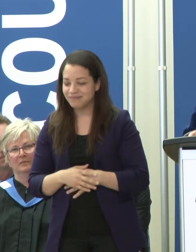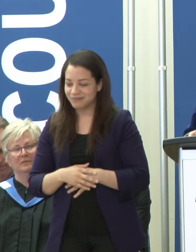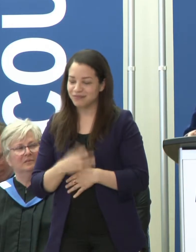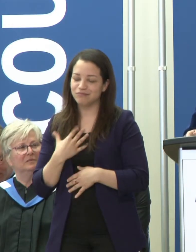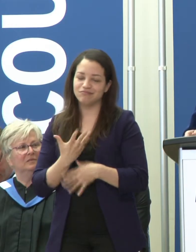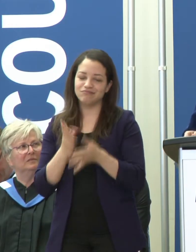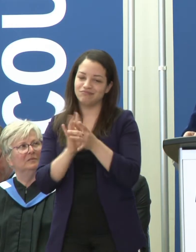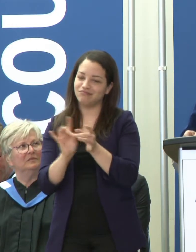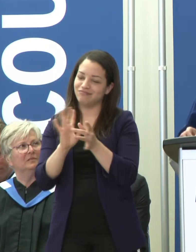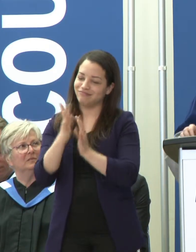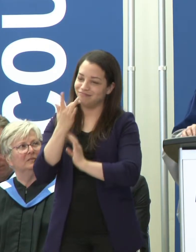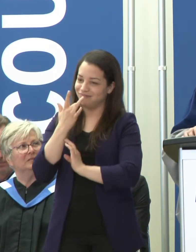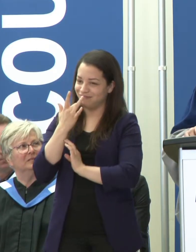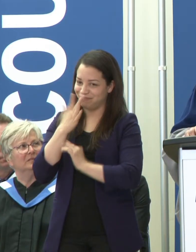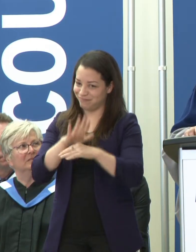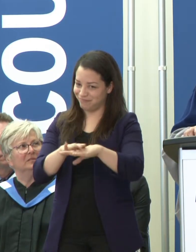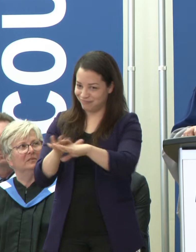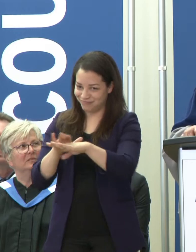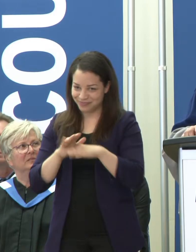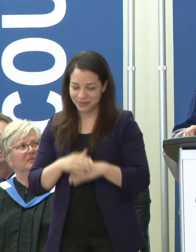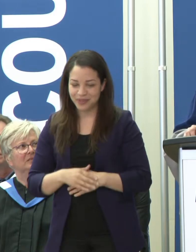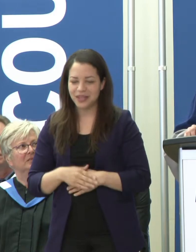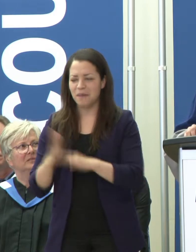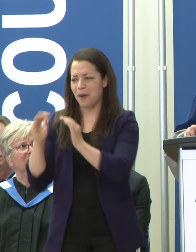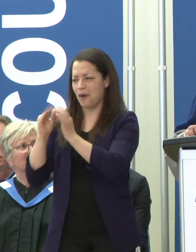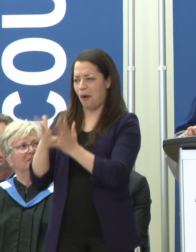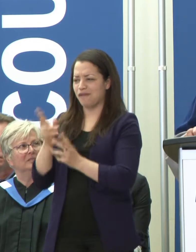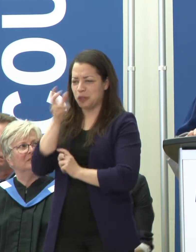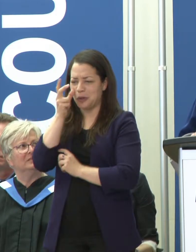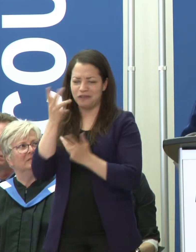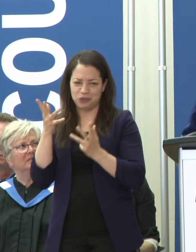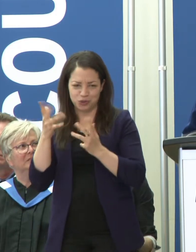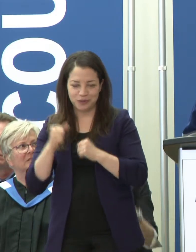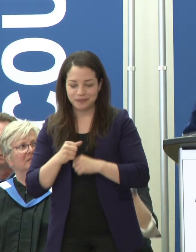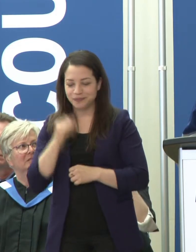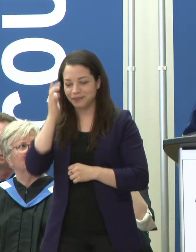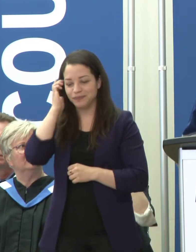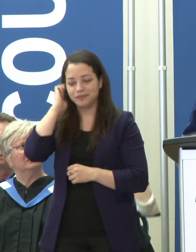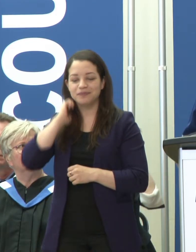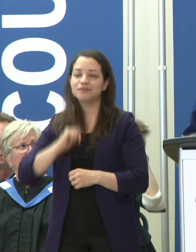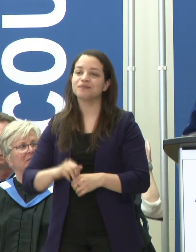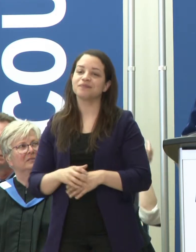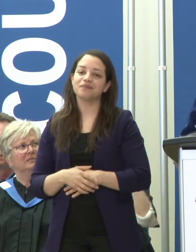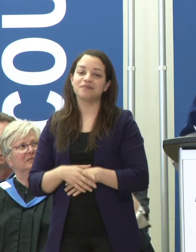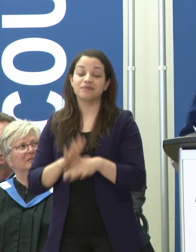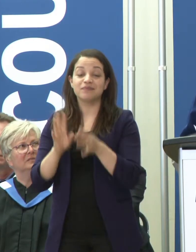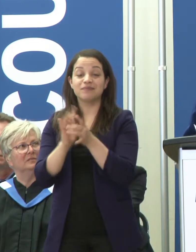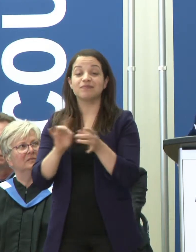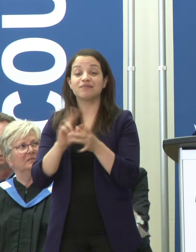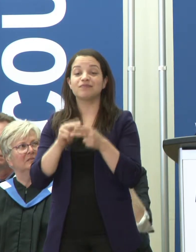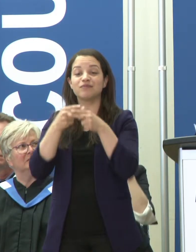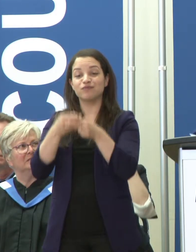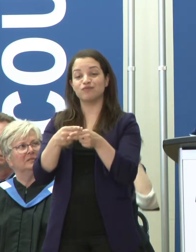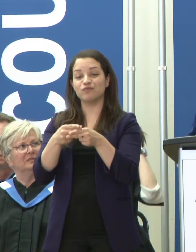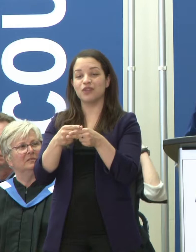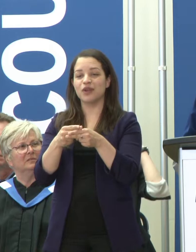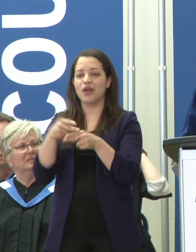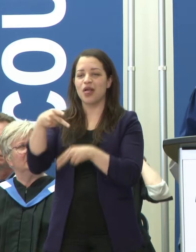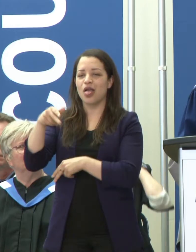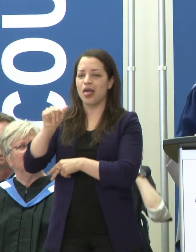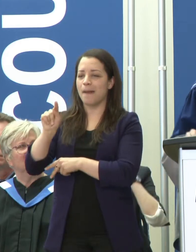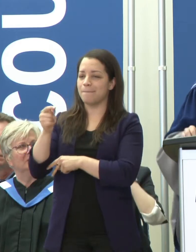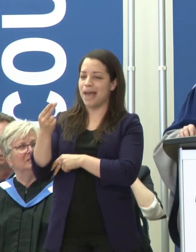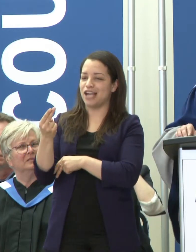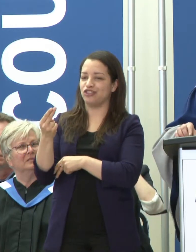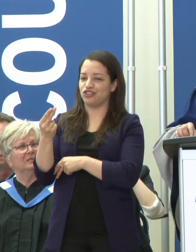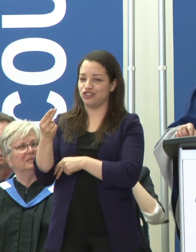my favorite stories, and some of my colleagues have heard this before. It's called the Patch Story, and it speaks